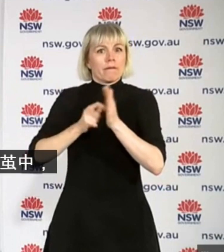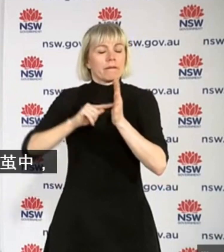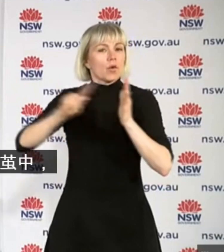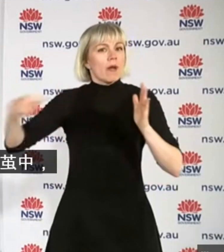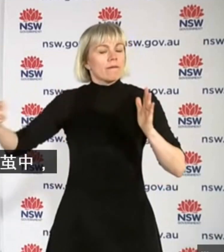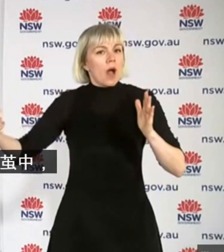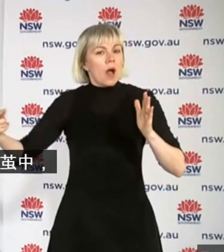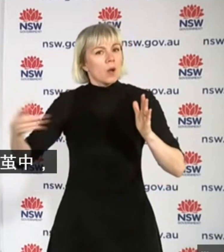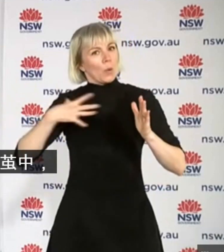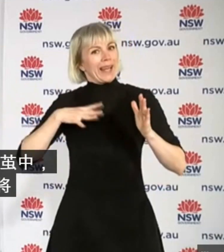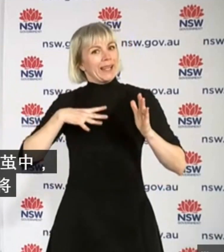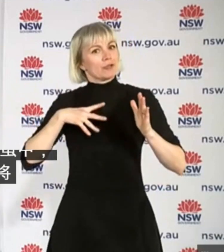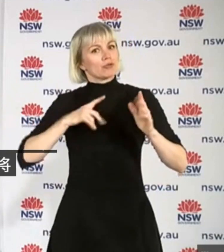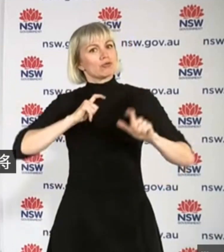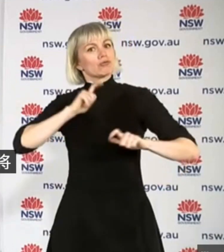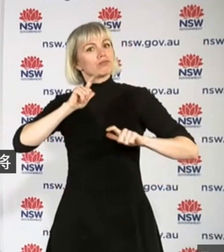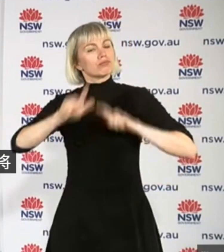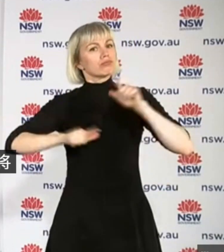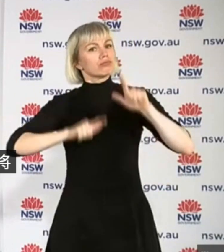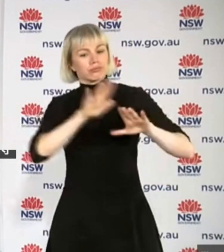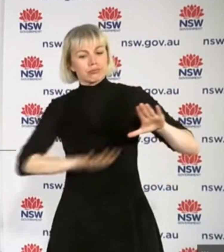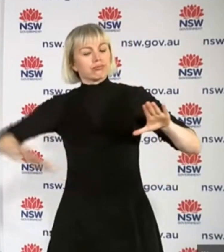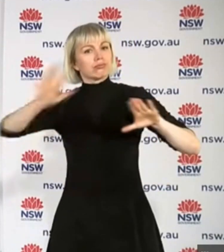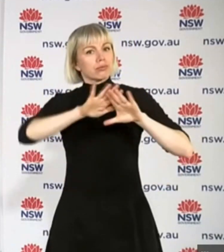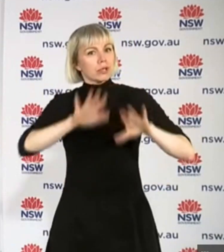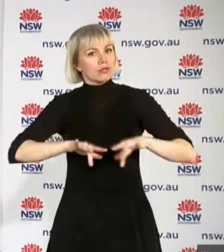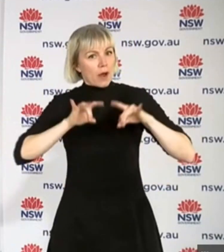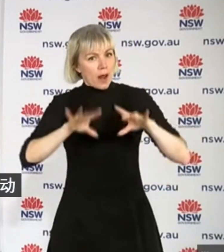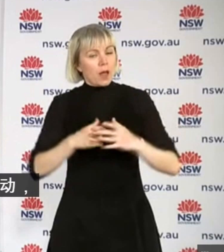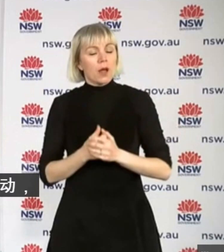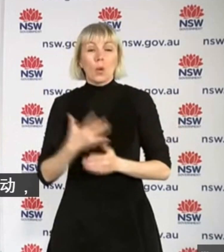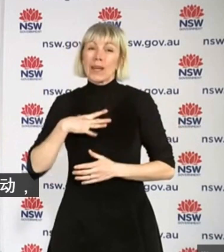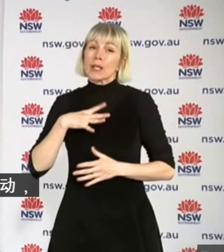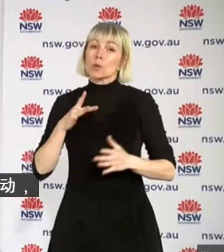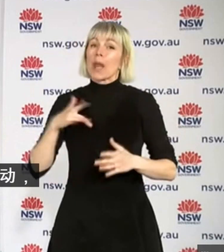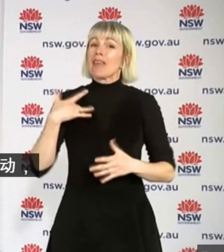But once you open up, Delta will be part of life. And I would say, let's move